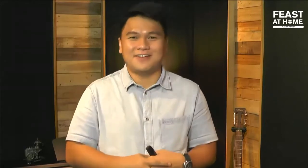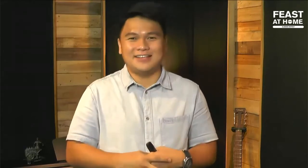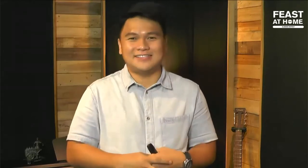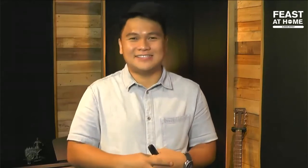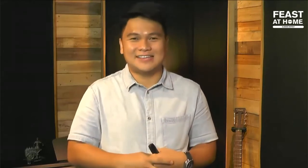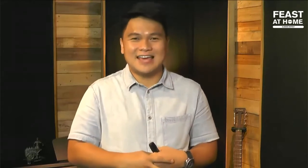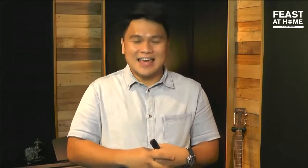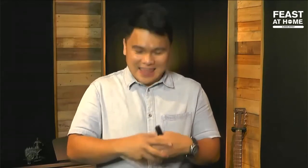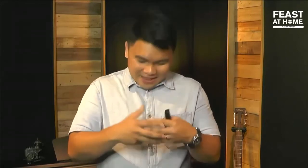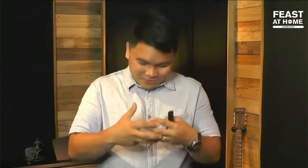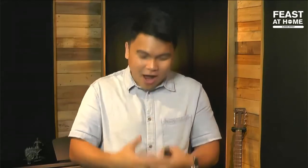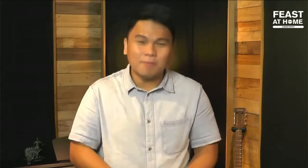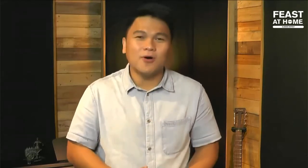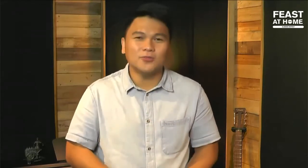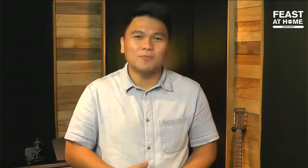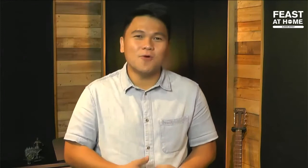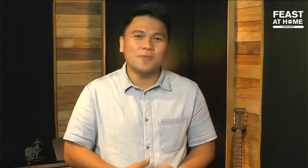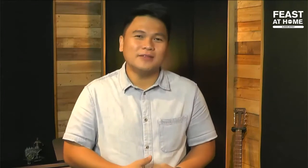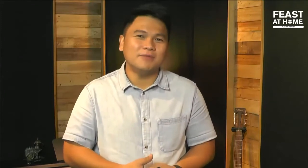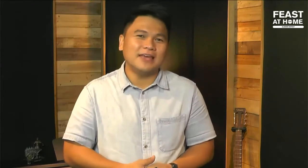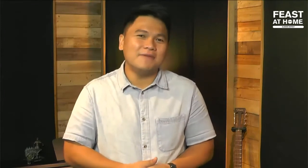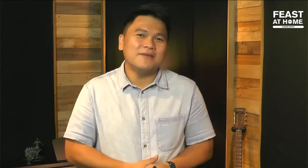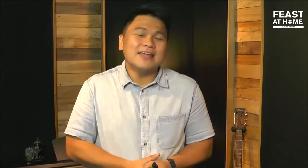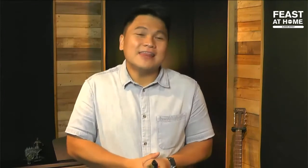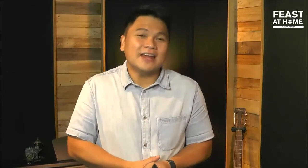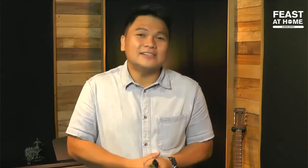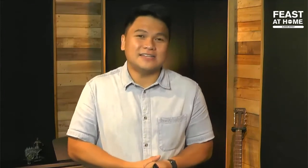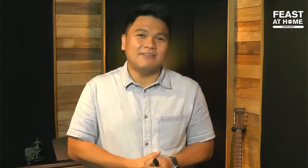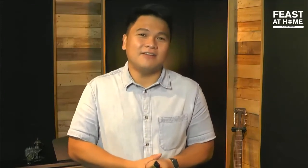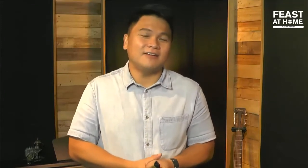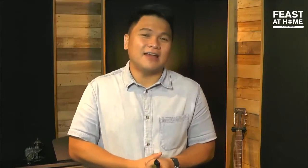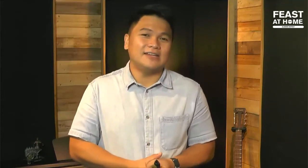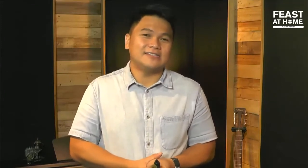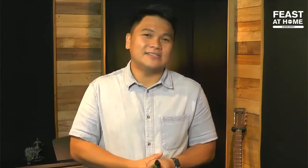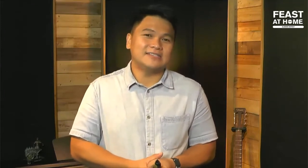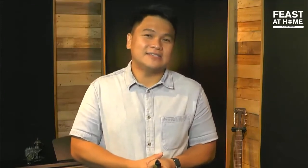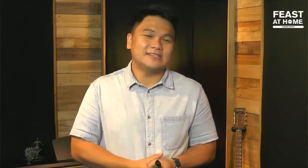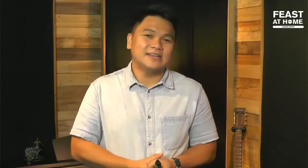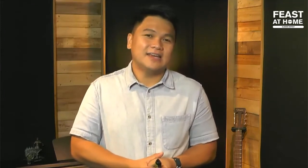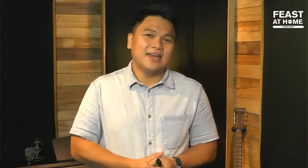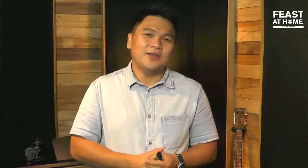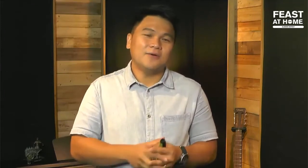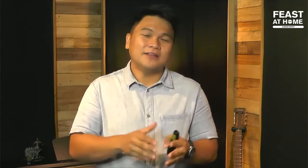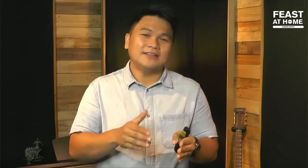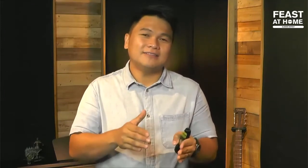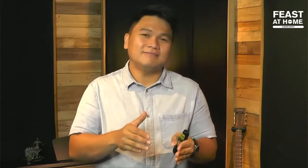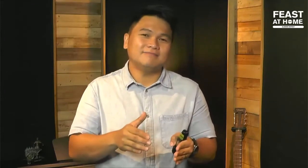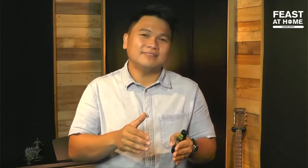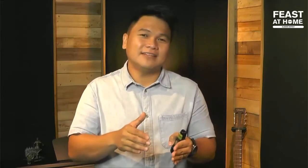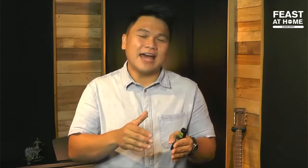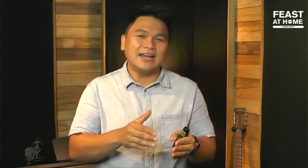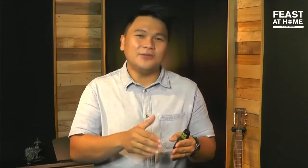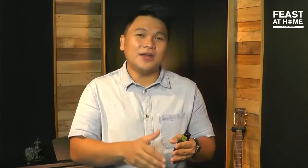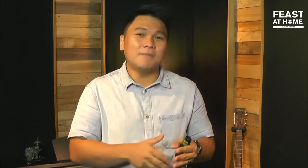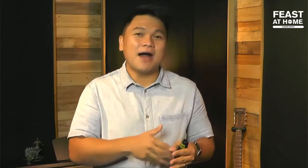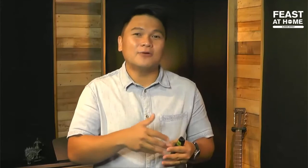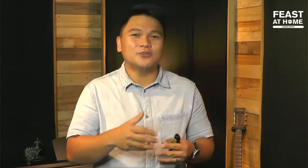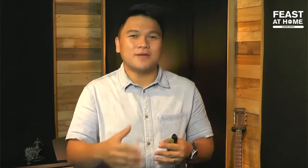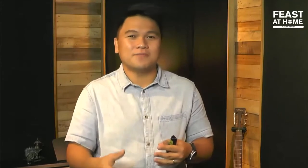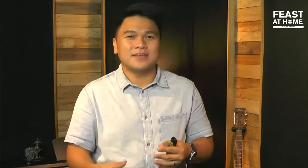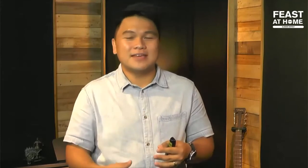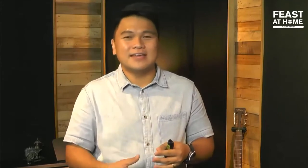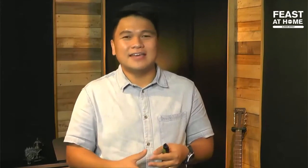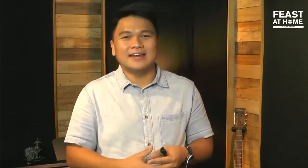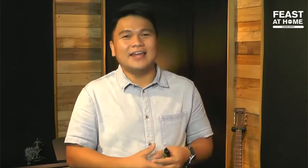saving grace. That rock bottom moment became their saving grace. You know what? Dahil doon nagbago